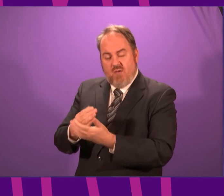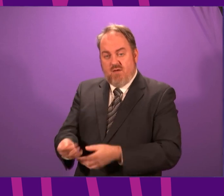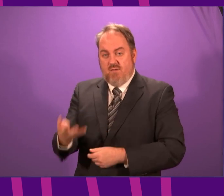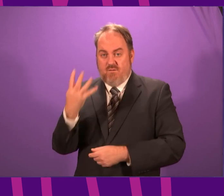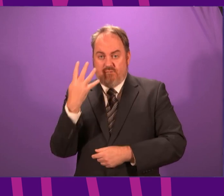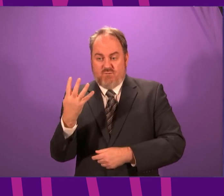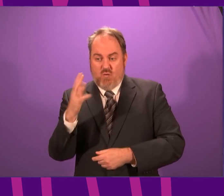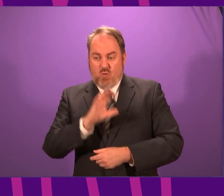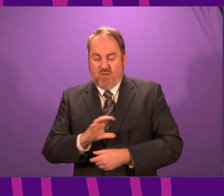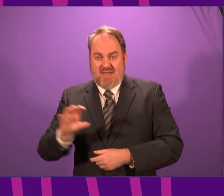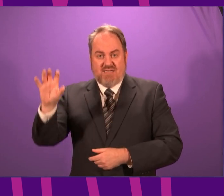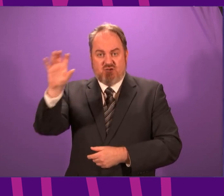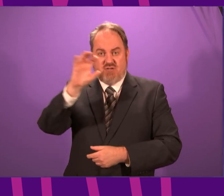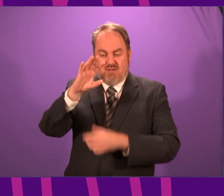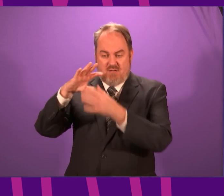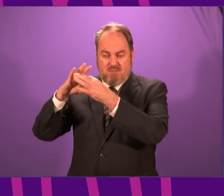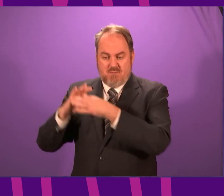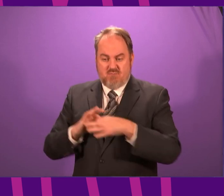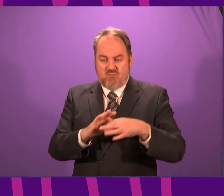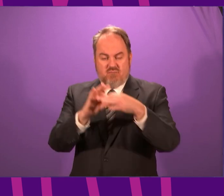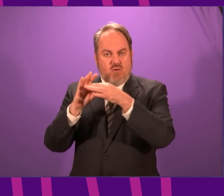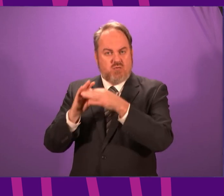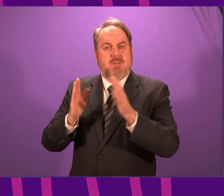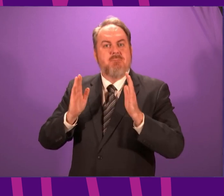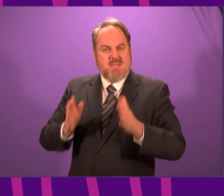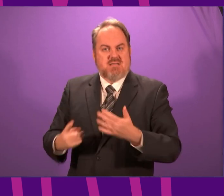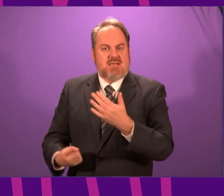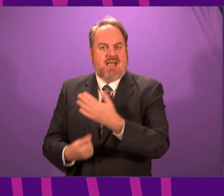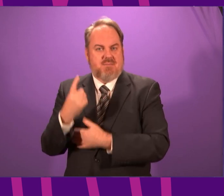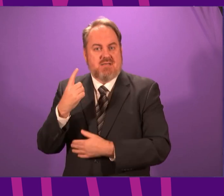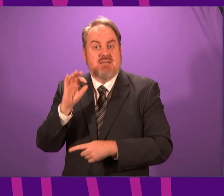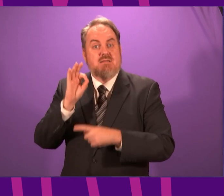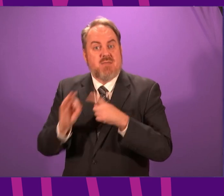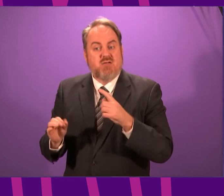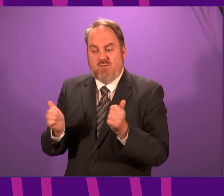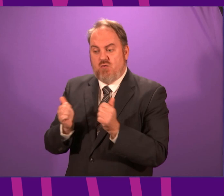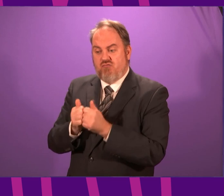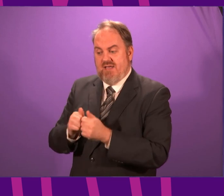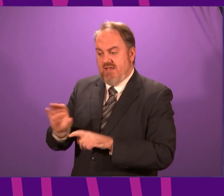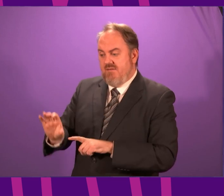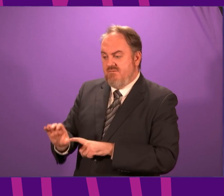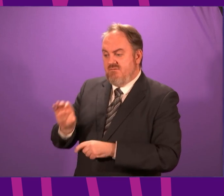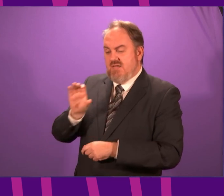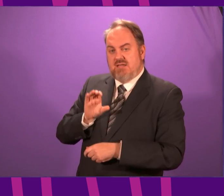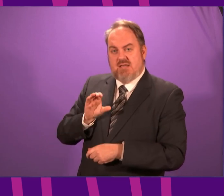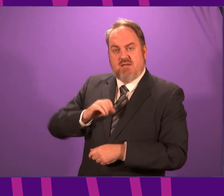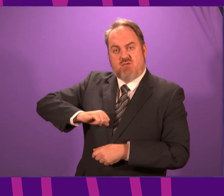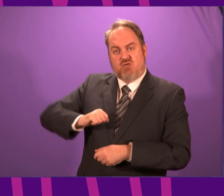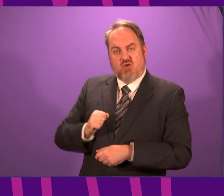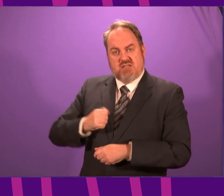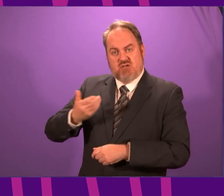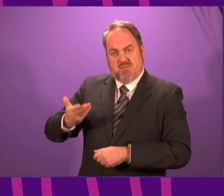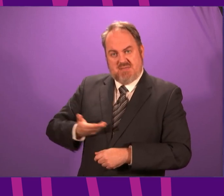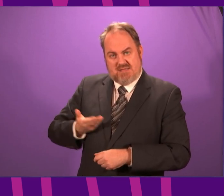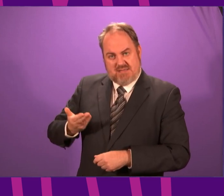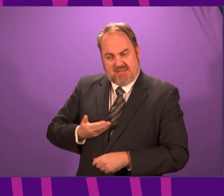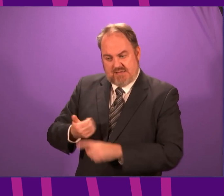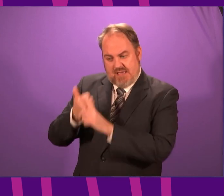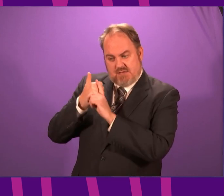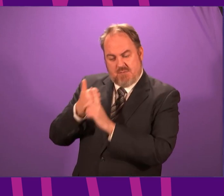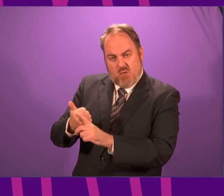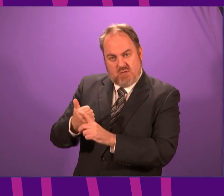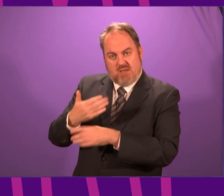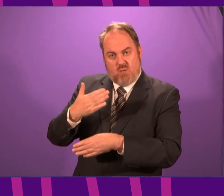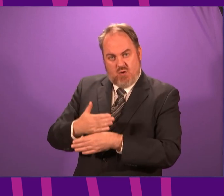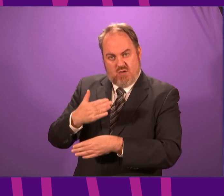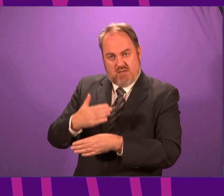approach does take place, particularly on the necessary funding for Scottish businesses and also for workers in Scotland.